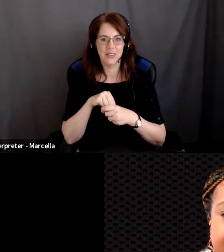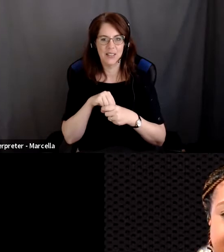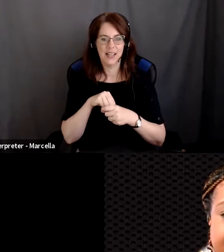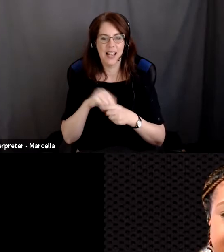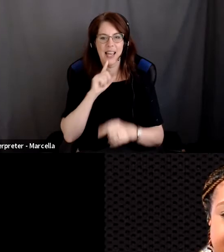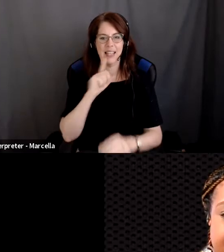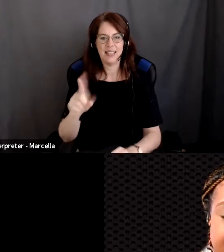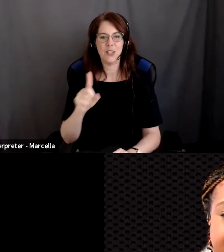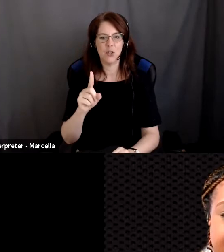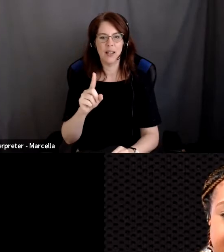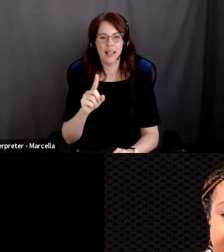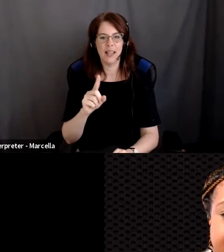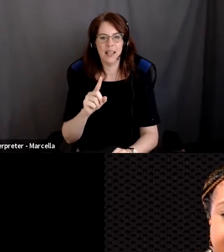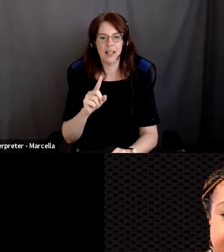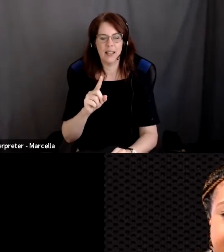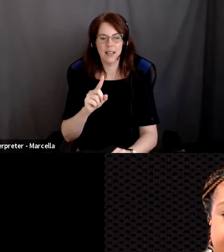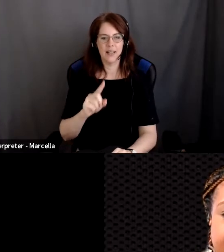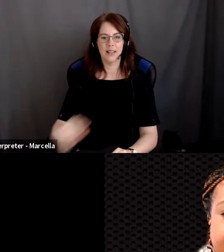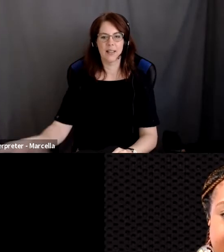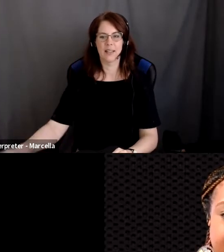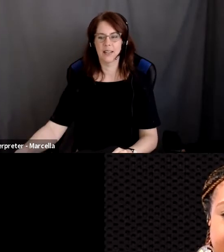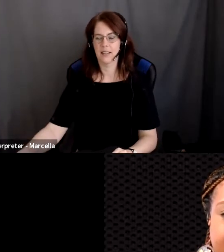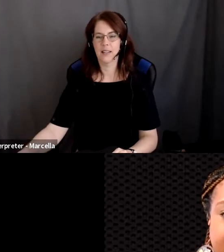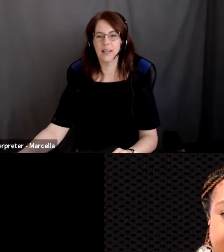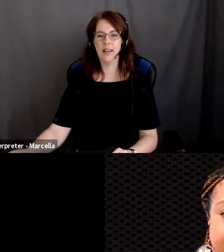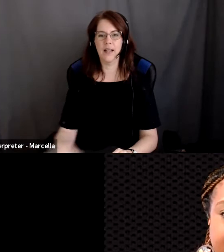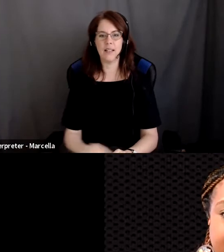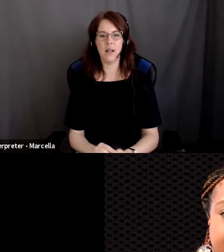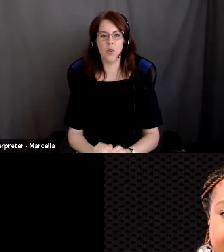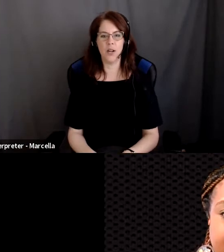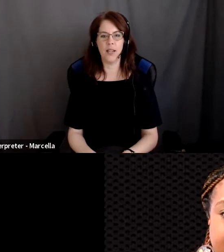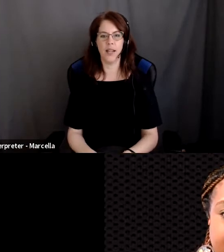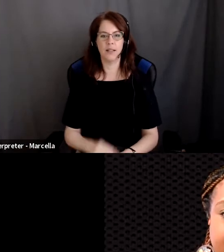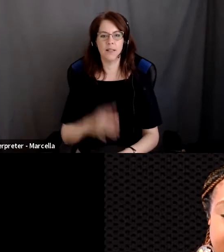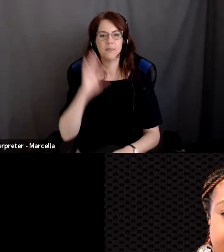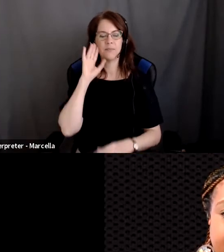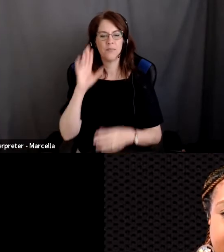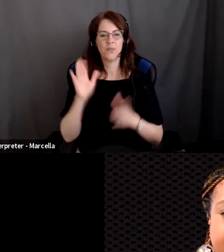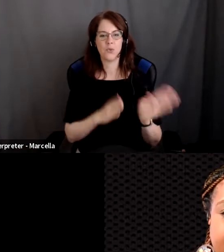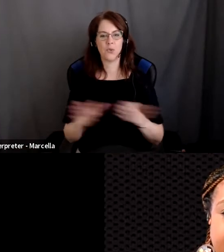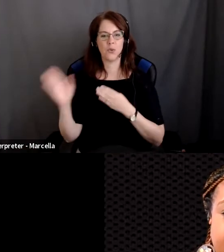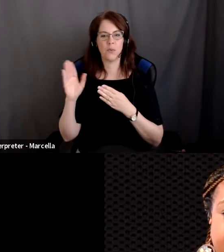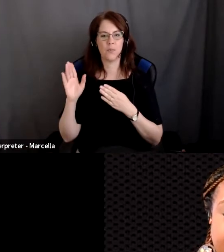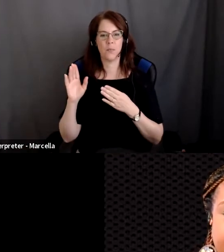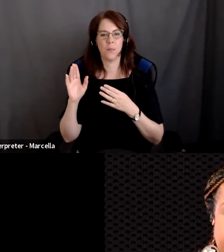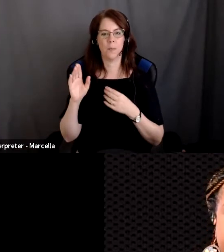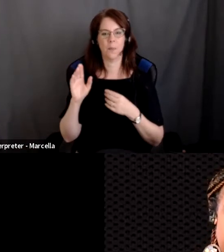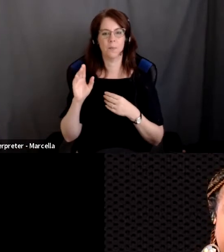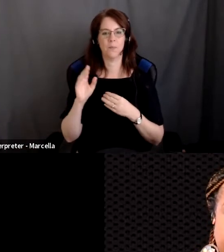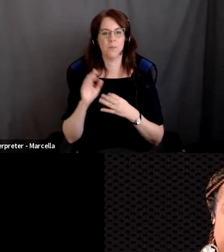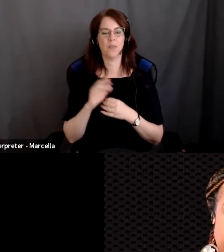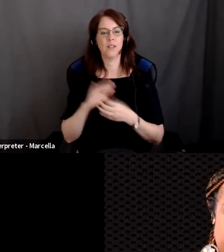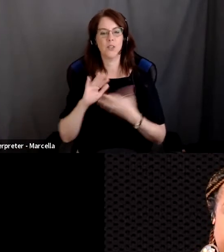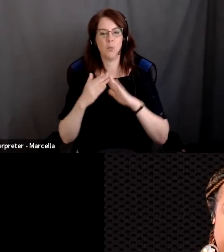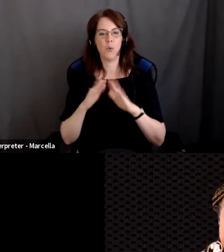Essentially, rural community resource mapping is a strategy that Centers for Independent Living can use. It's a